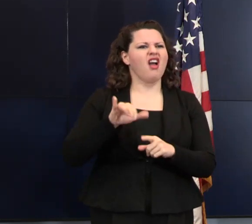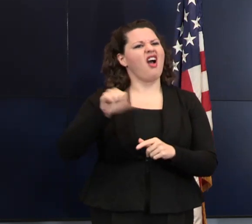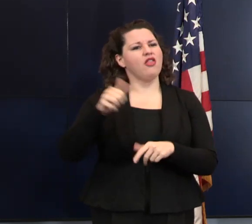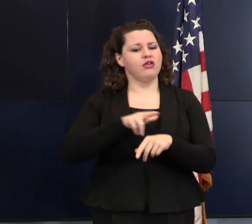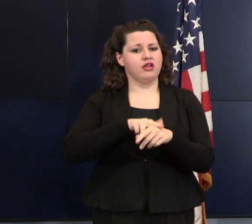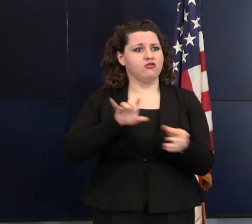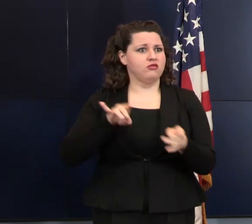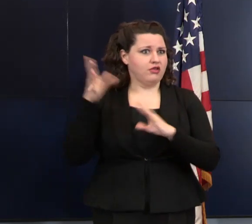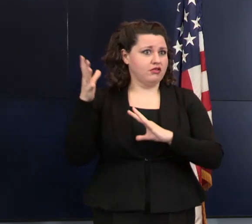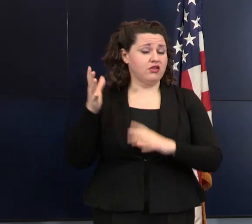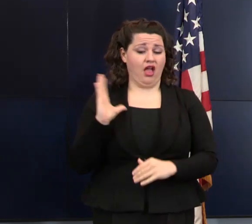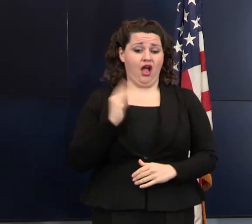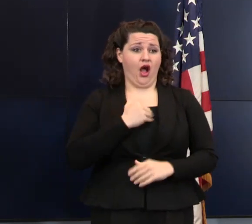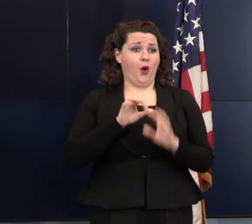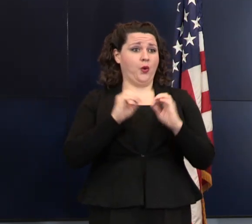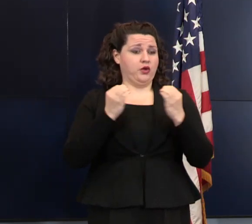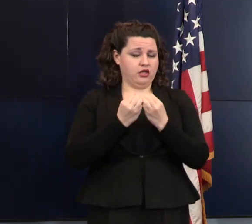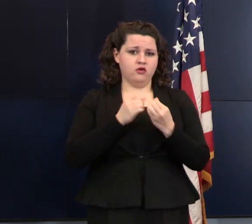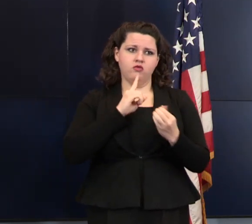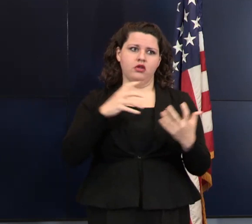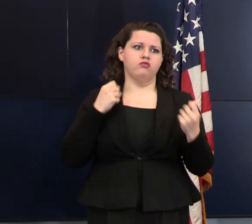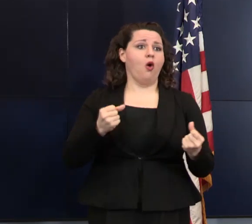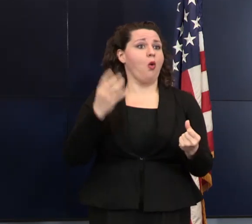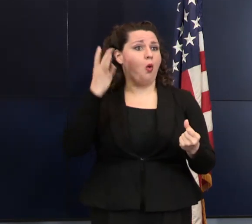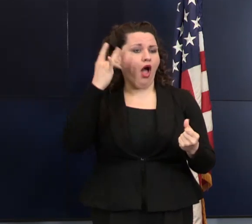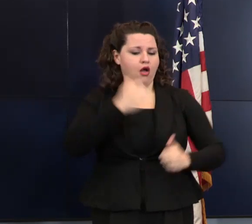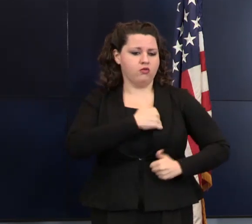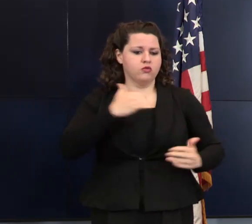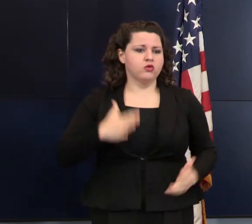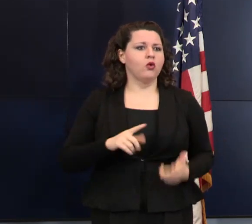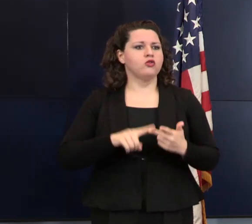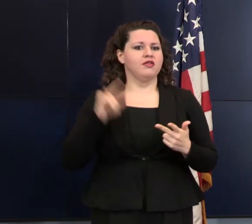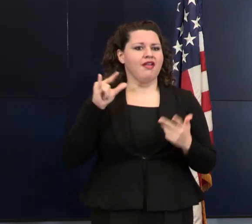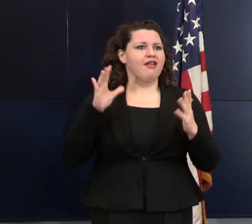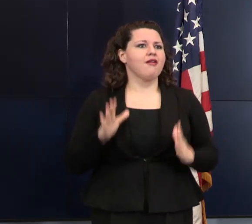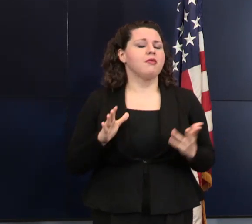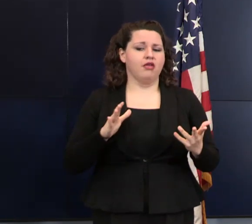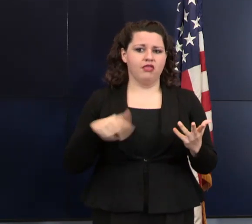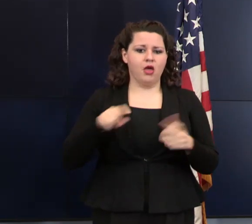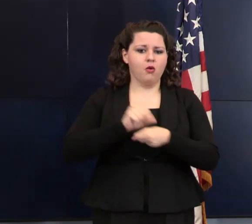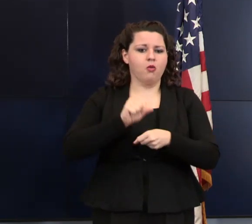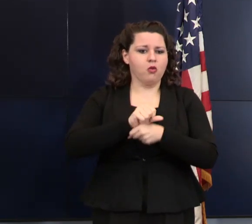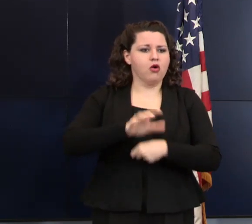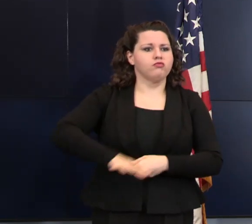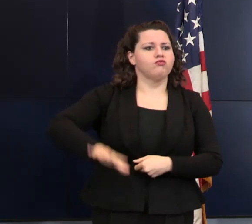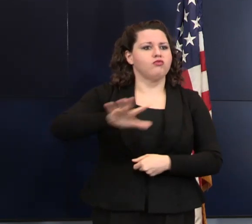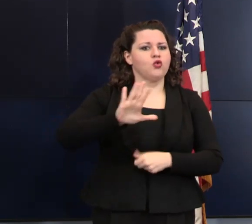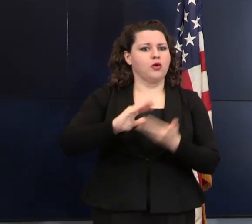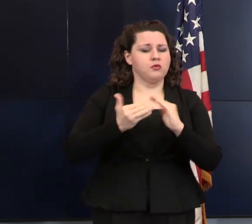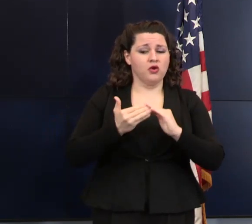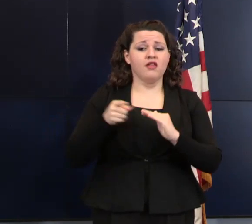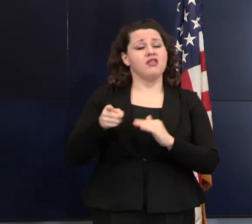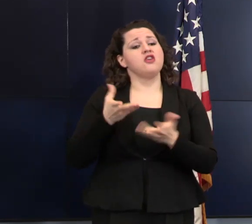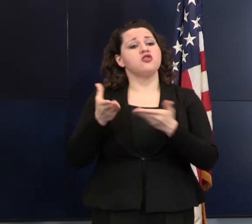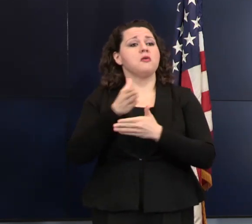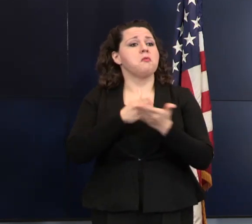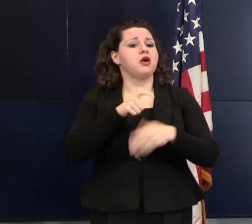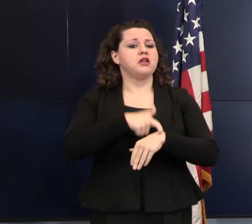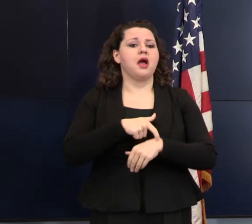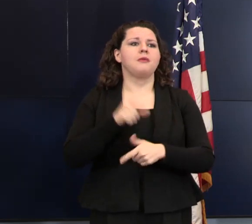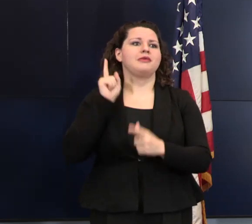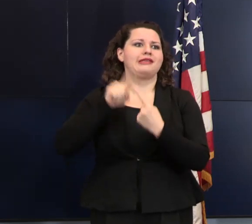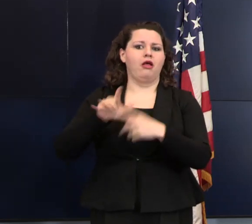strength of our organization is in these soldiers and airmen who live and work in your community while serving part-time until we need them to answer the